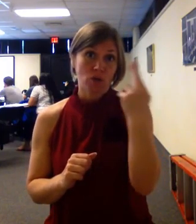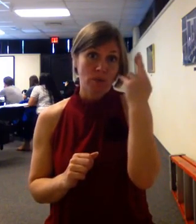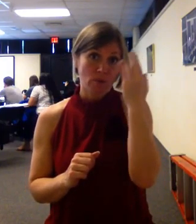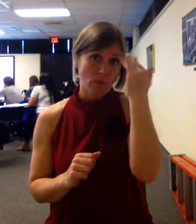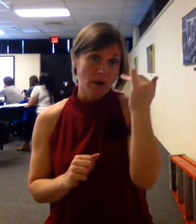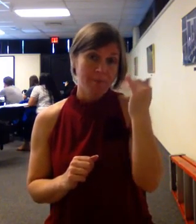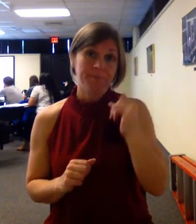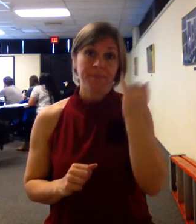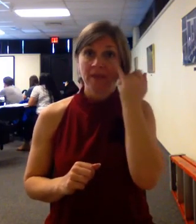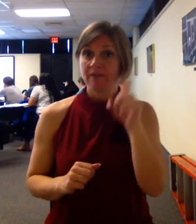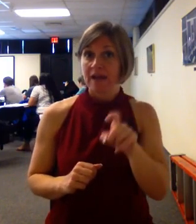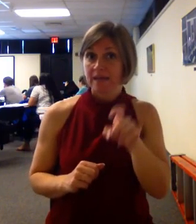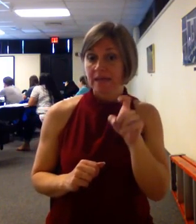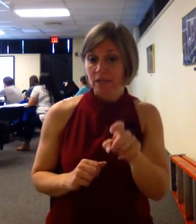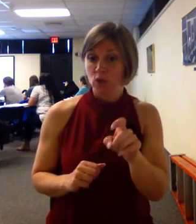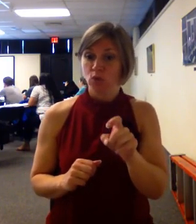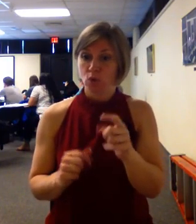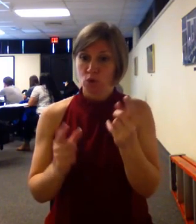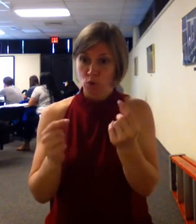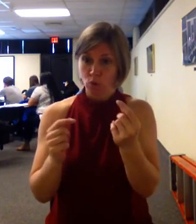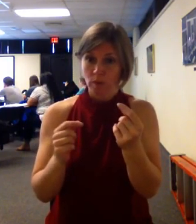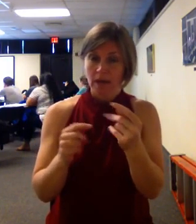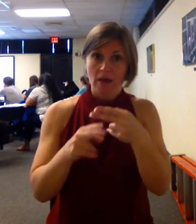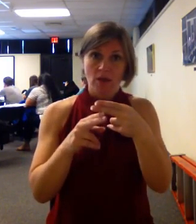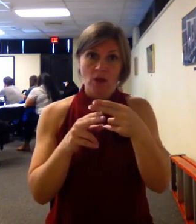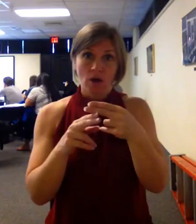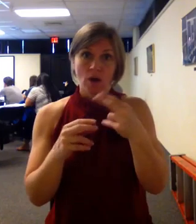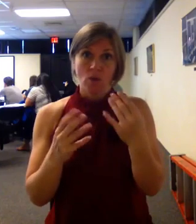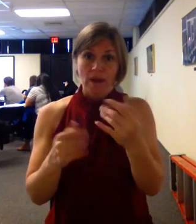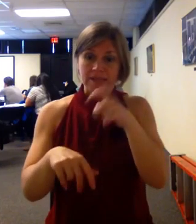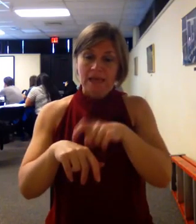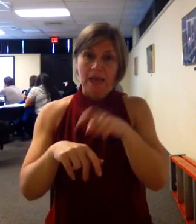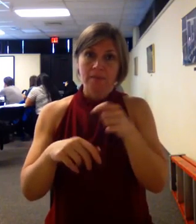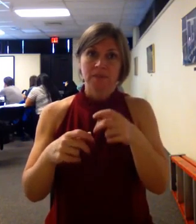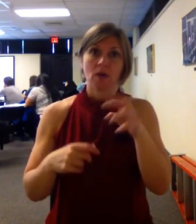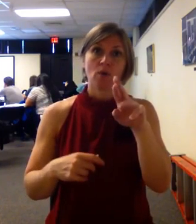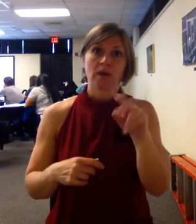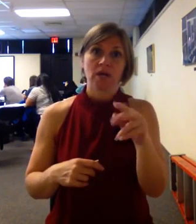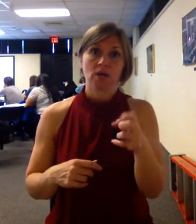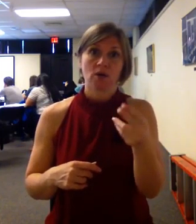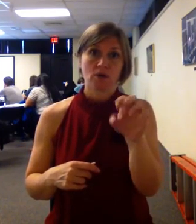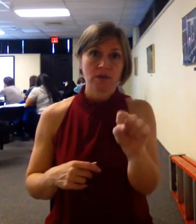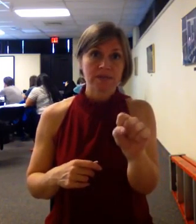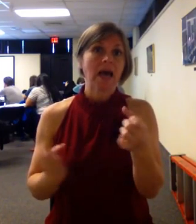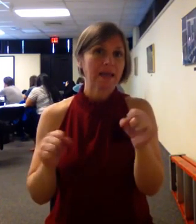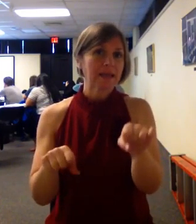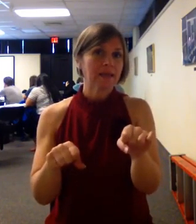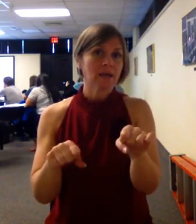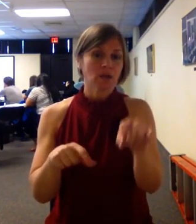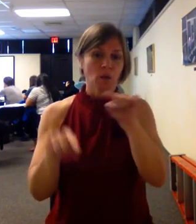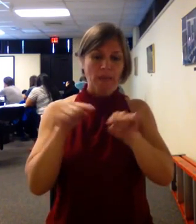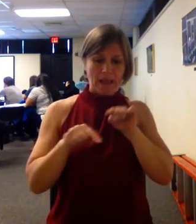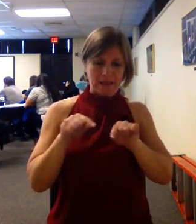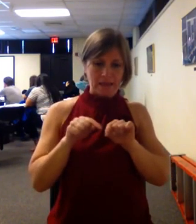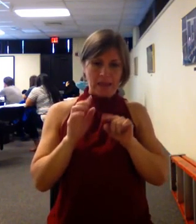I need to go and take those weights times expected returns, then I can always go back and double check and make sure